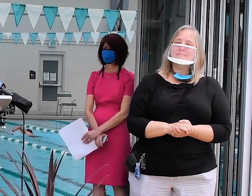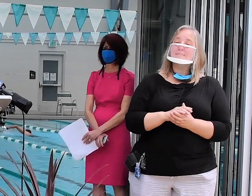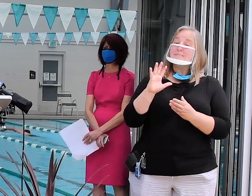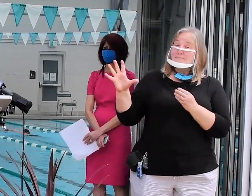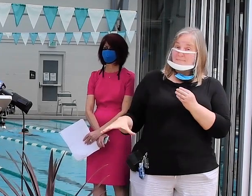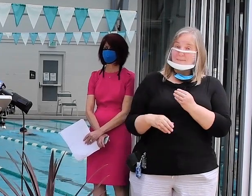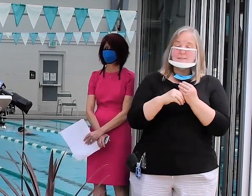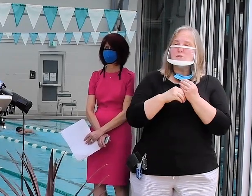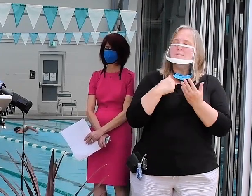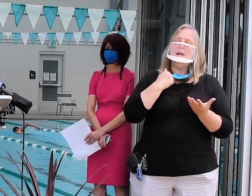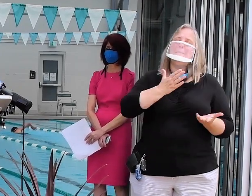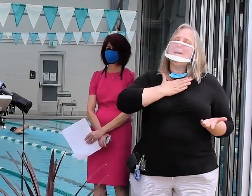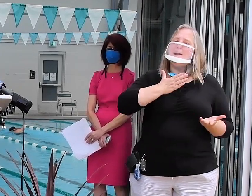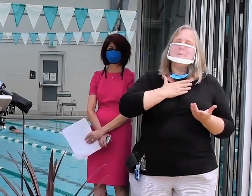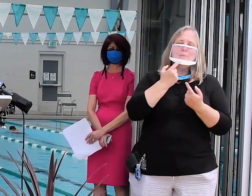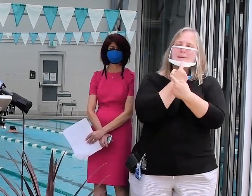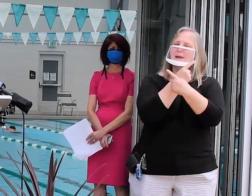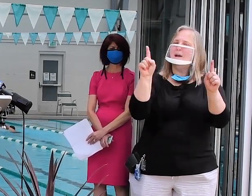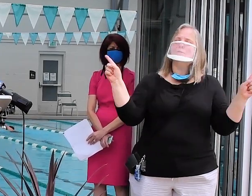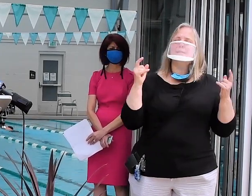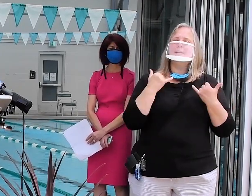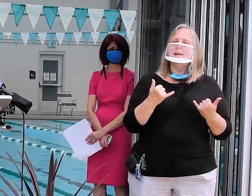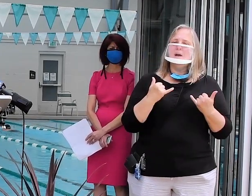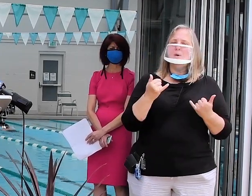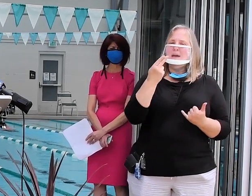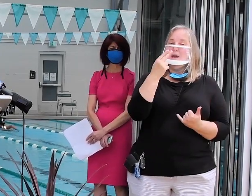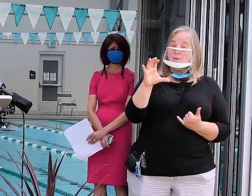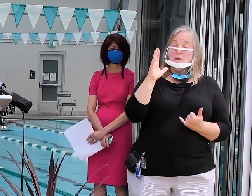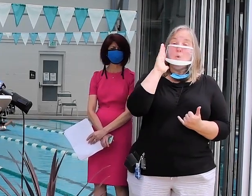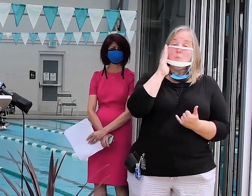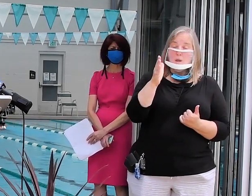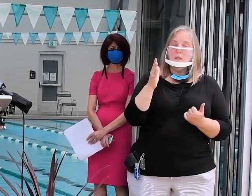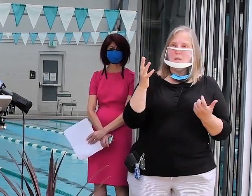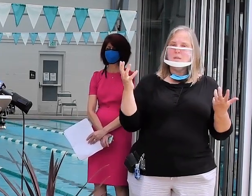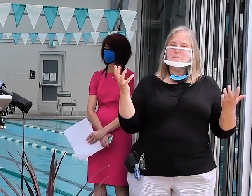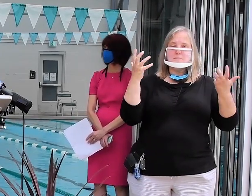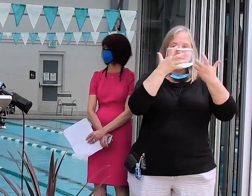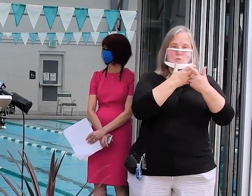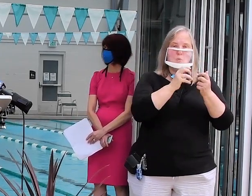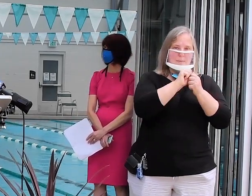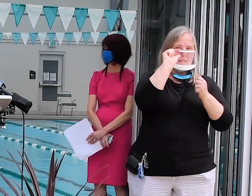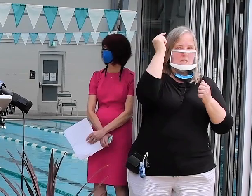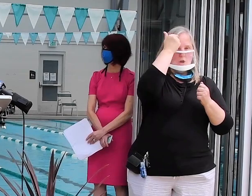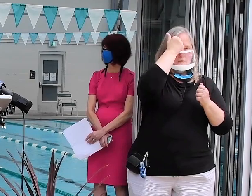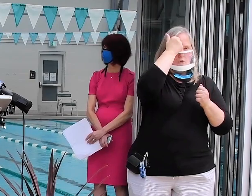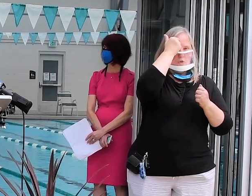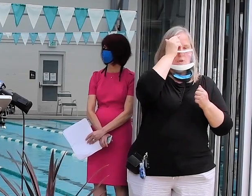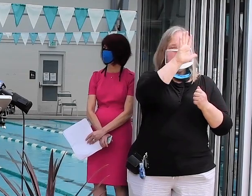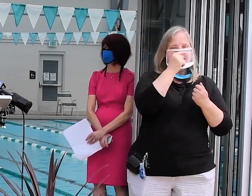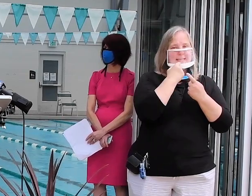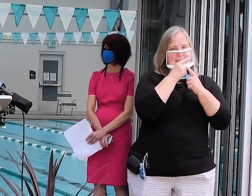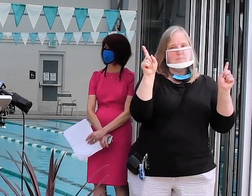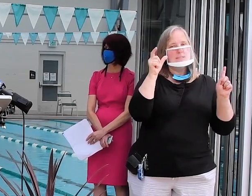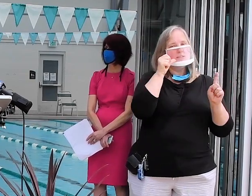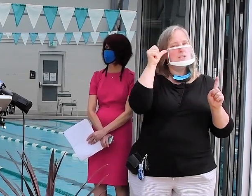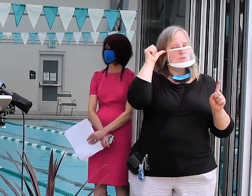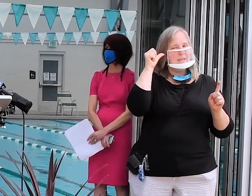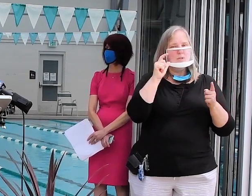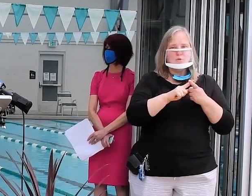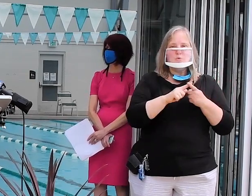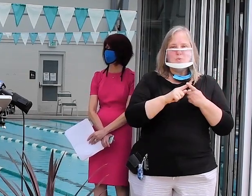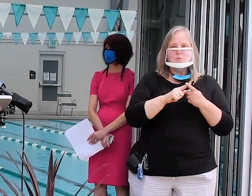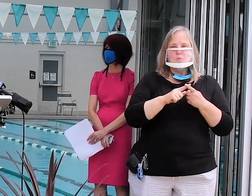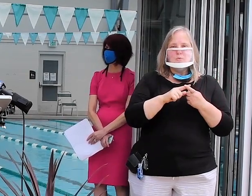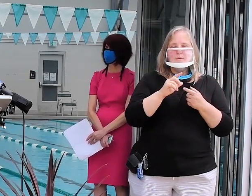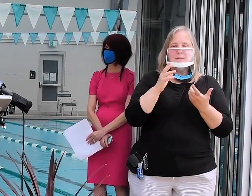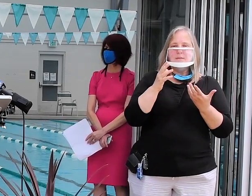Additionally, I'm pleased to announce that Howard County will align with the governor's announcement yesterday to lift